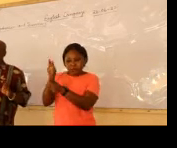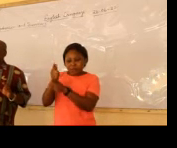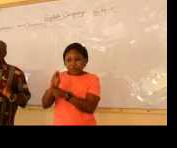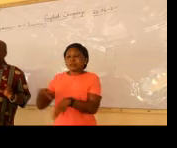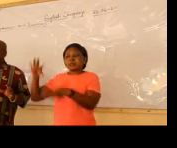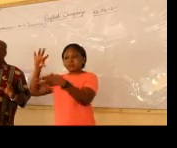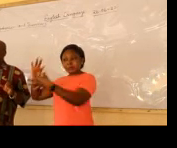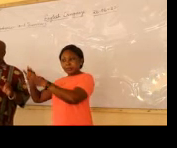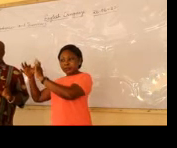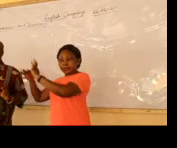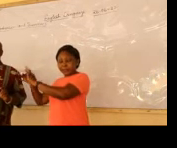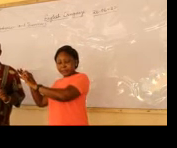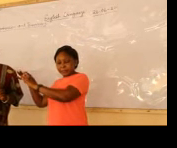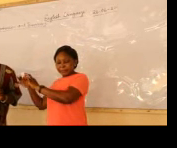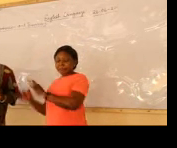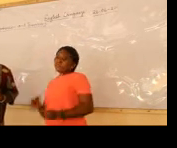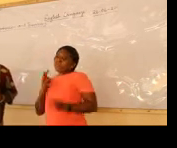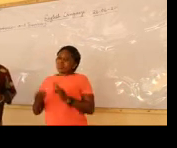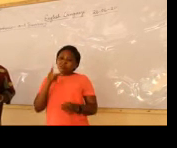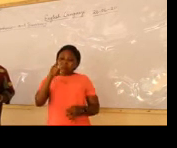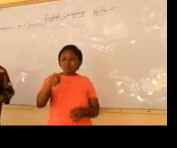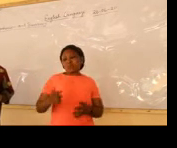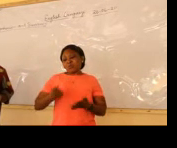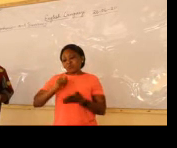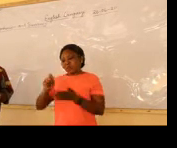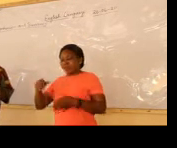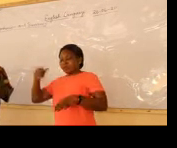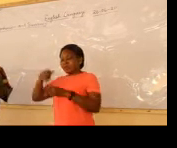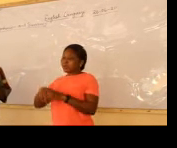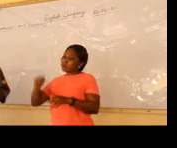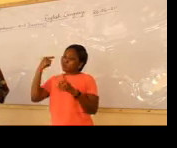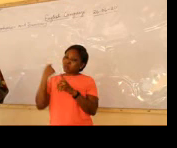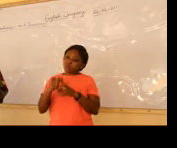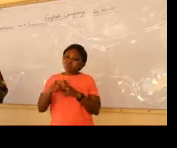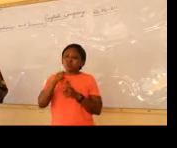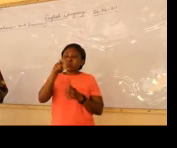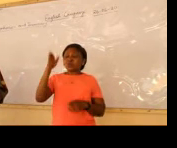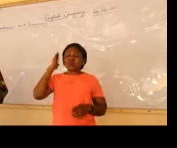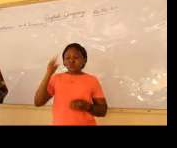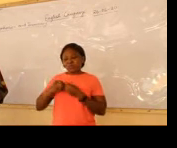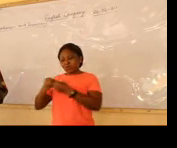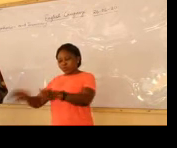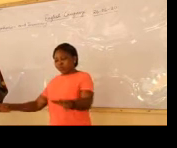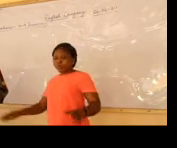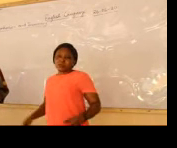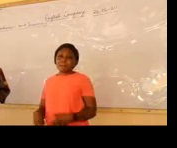If you write in phrases, you will lose mark.